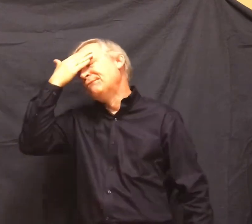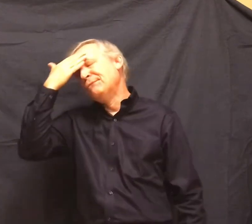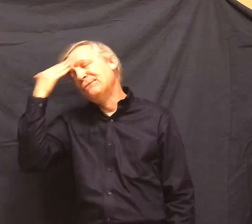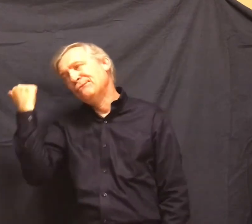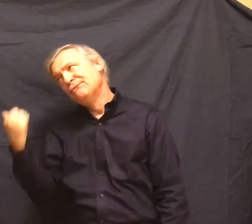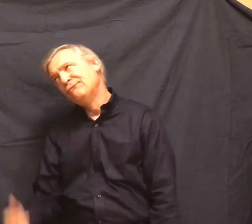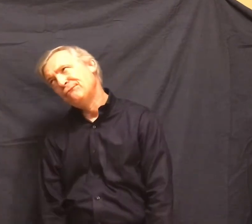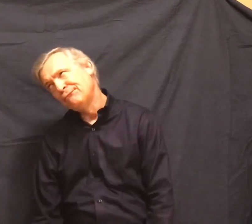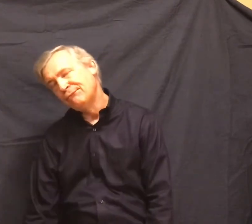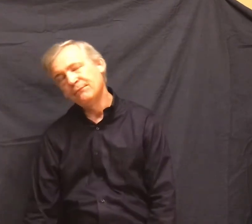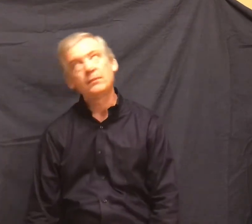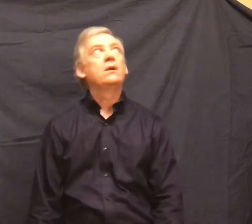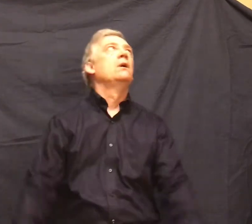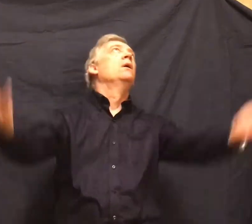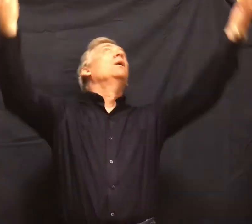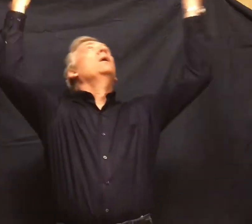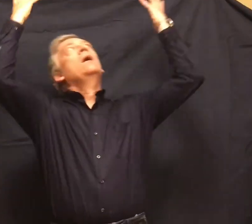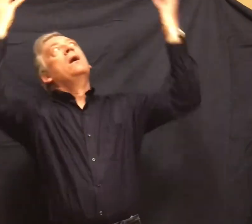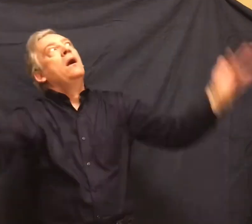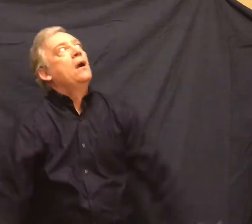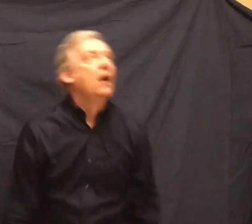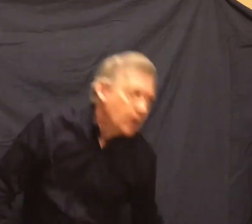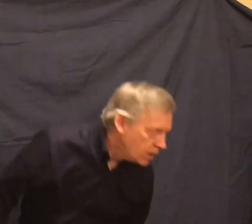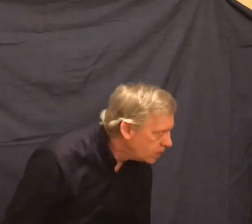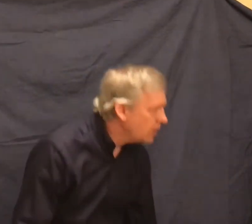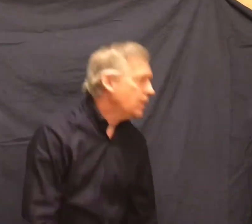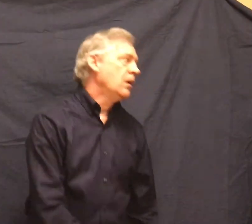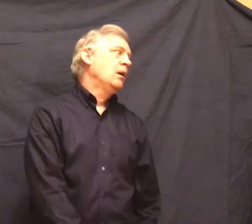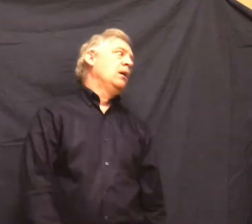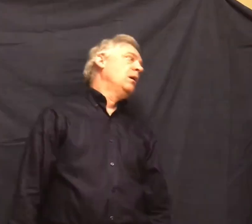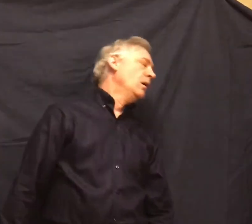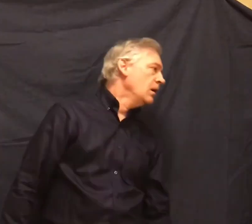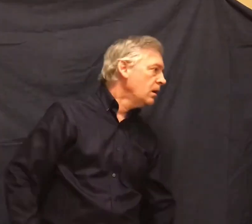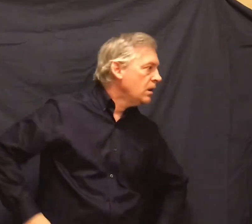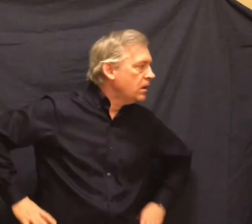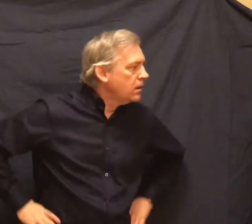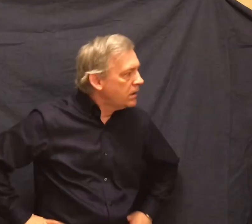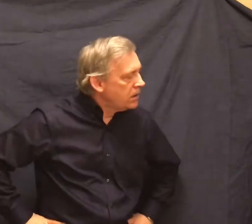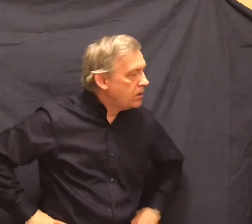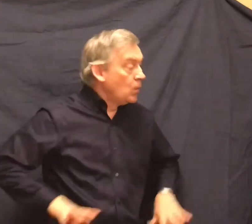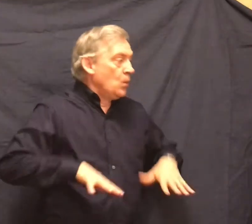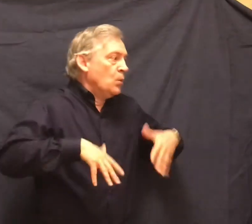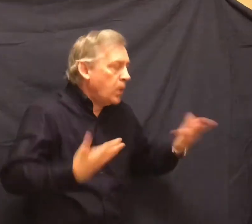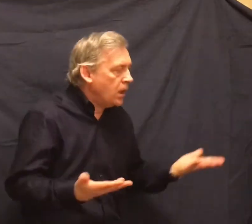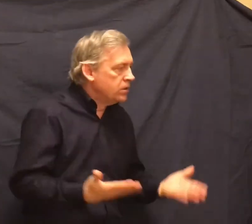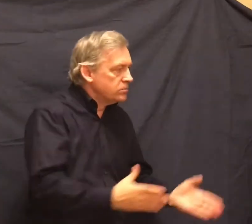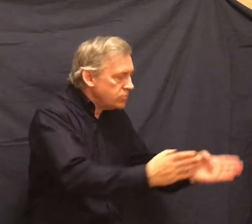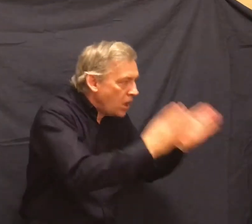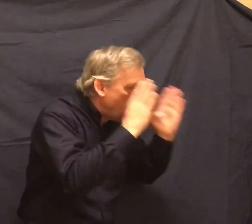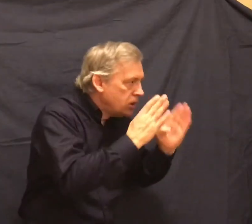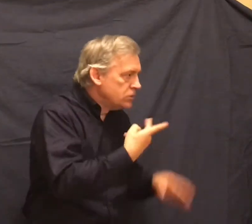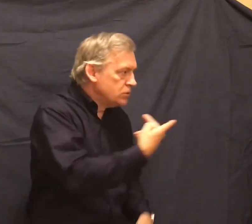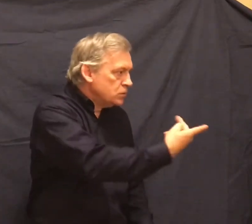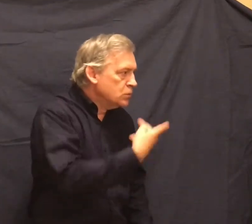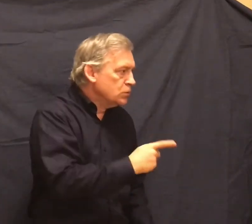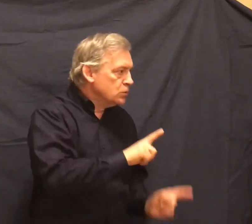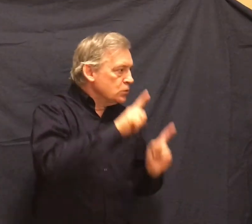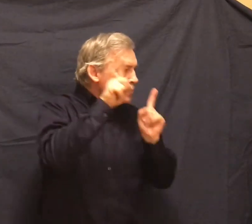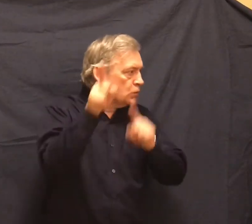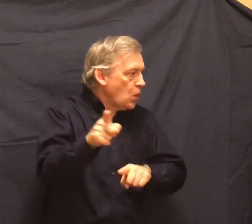Good grief, George said resignedly. Well, look, we're going to work on a ranch like the one we come